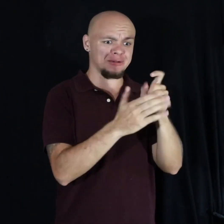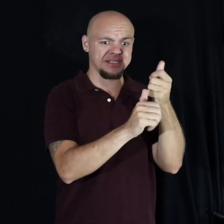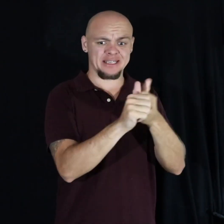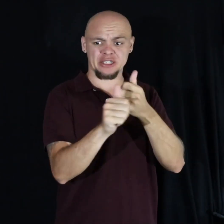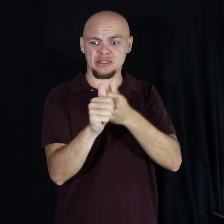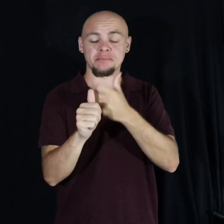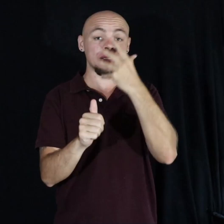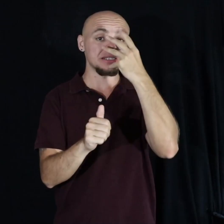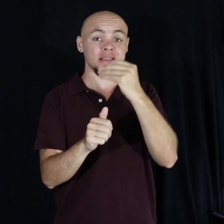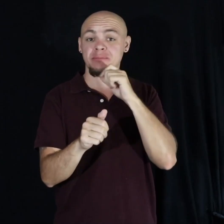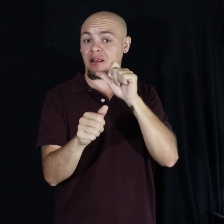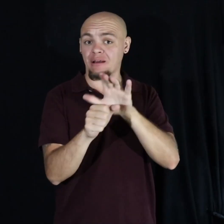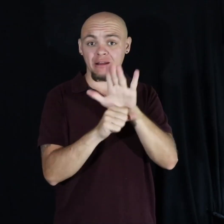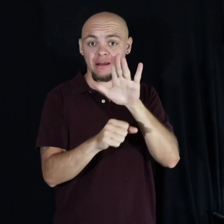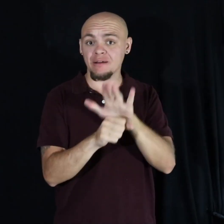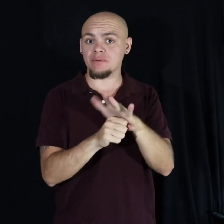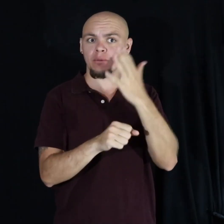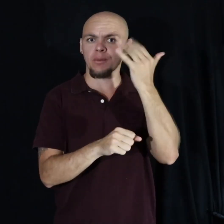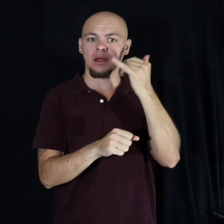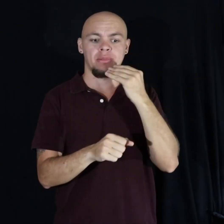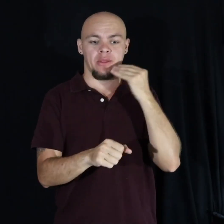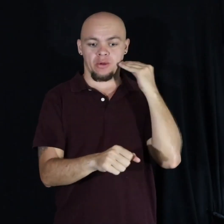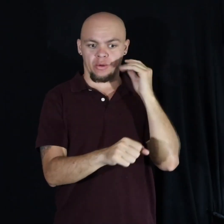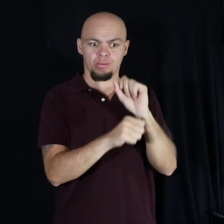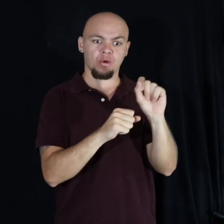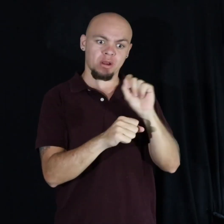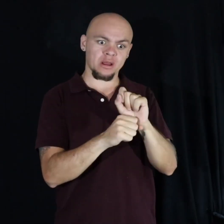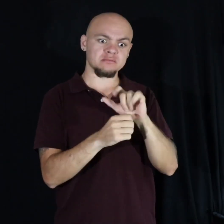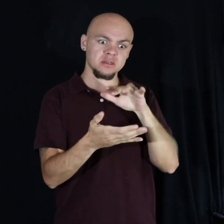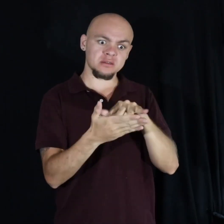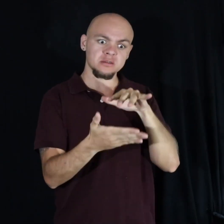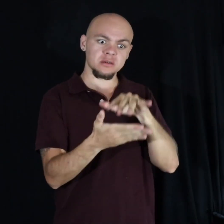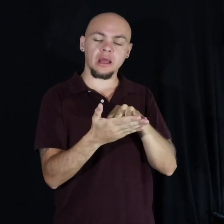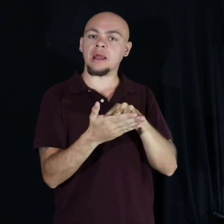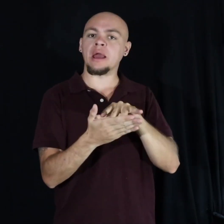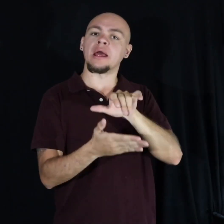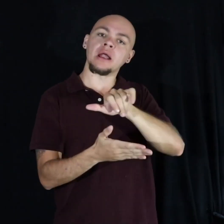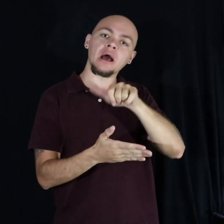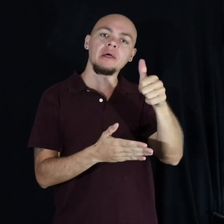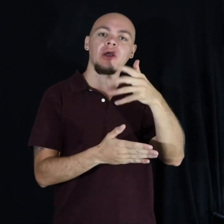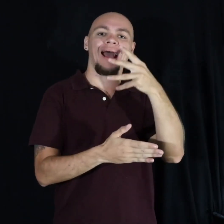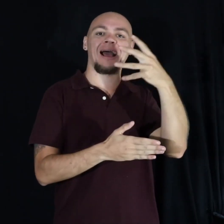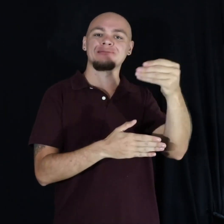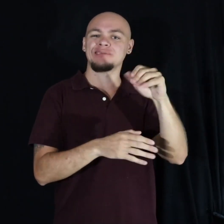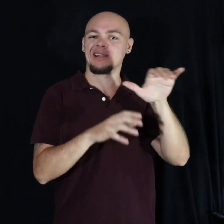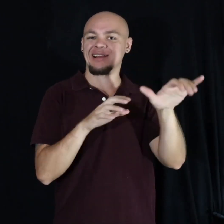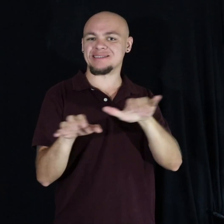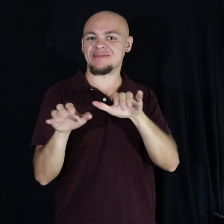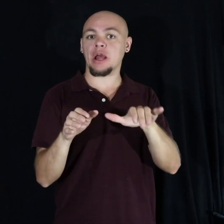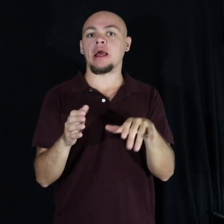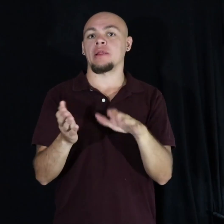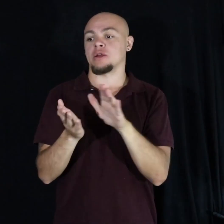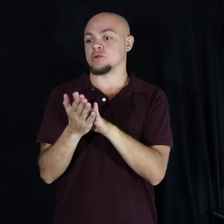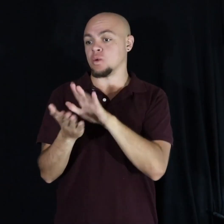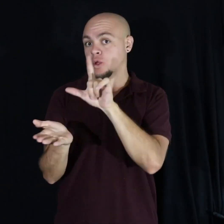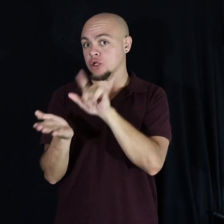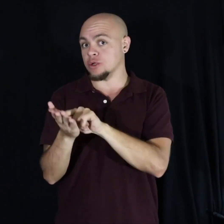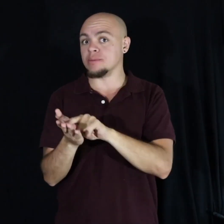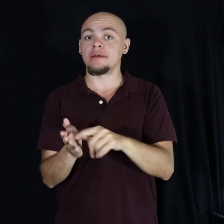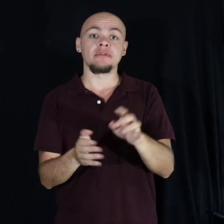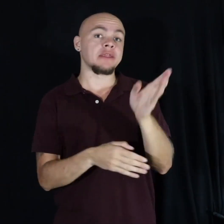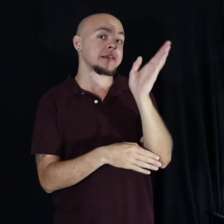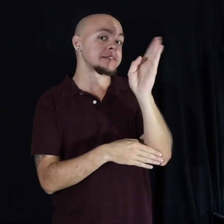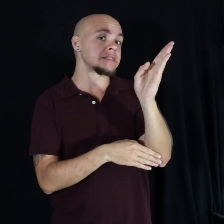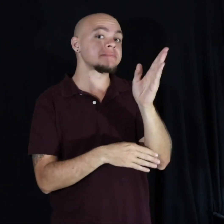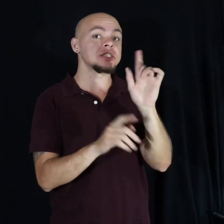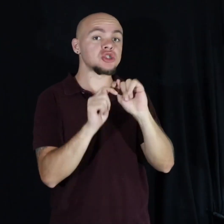enough sleep, both due to the homework I have to do and extracurriculars I do. From the school newspaper to the speech team to